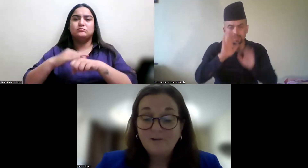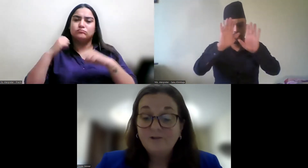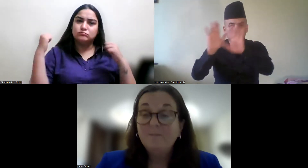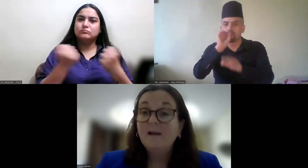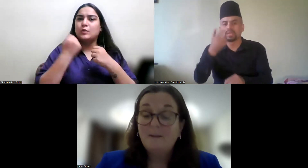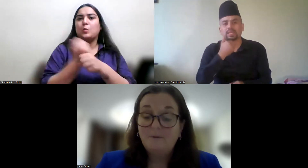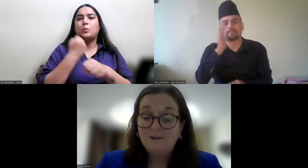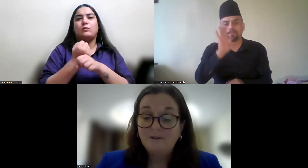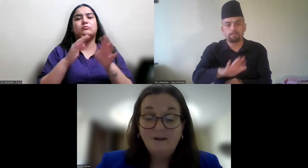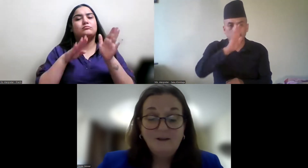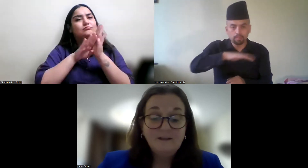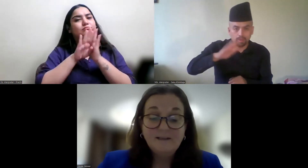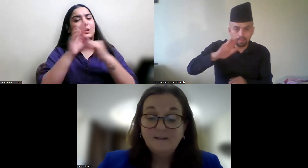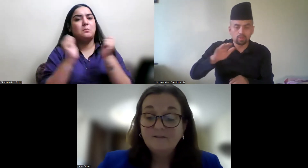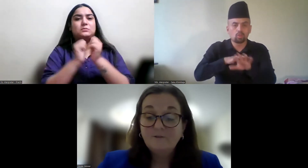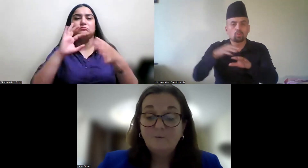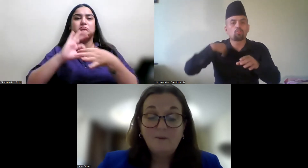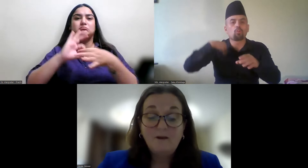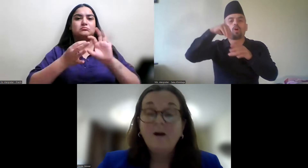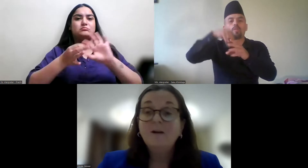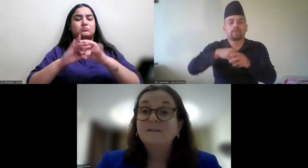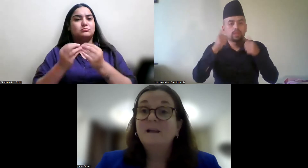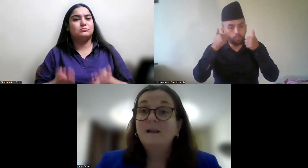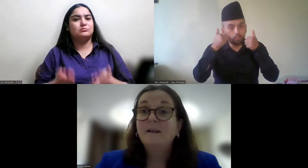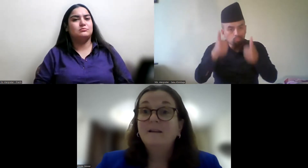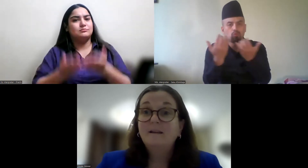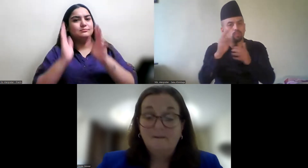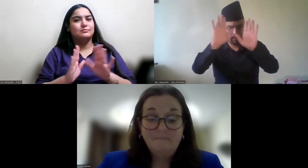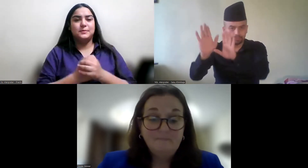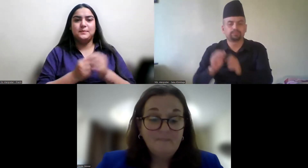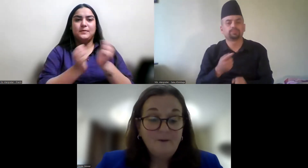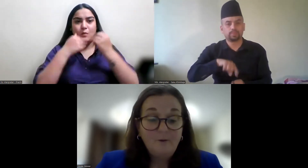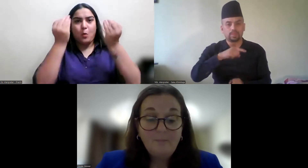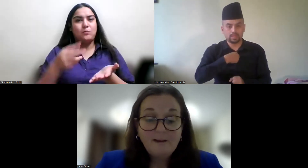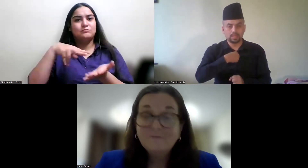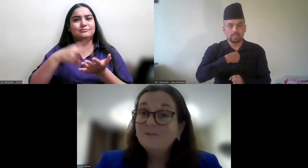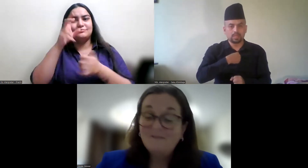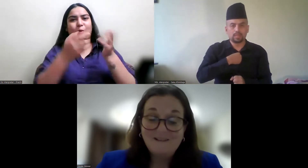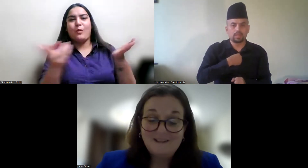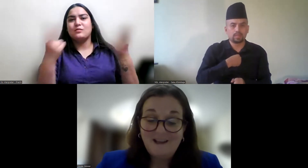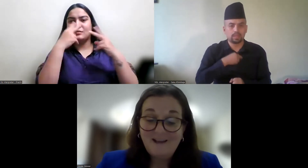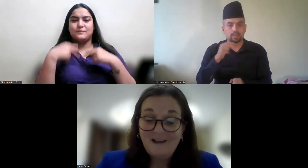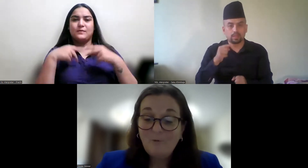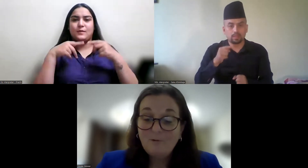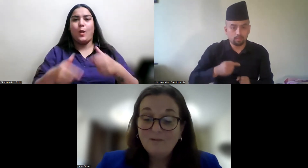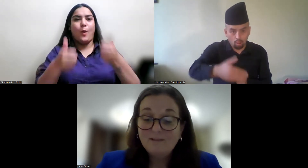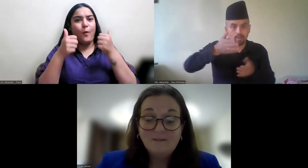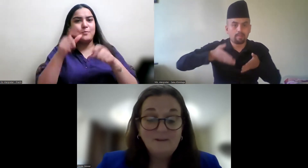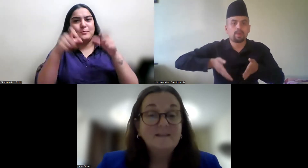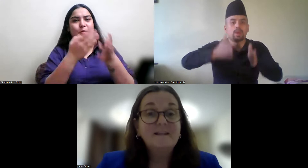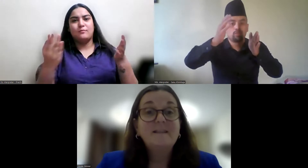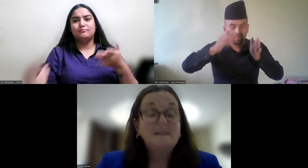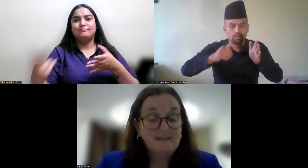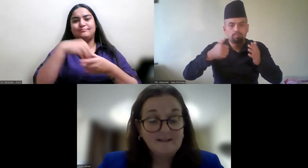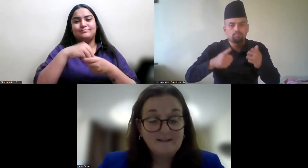for their great partnership and collaboration to getting us to where we are today. All the best for the event today and what promises to be